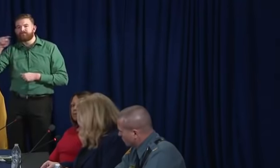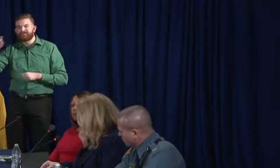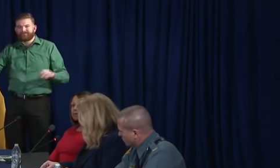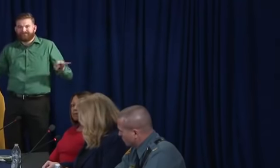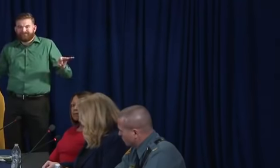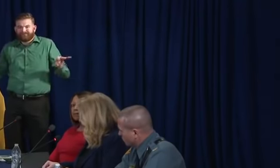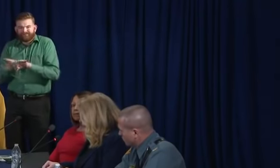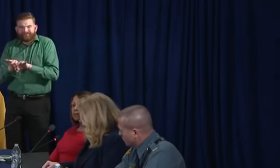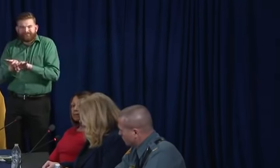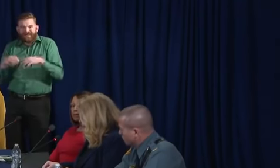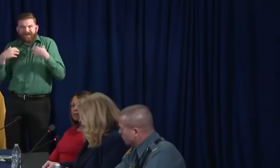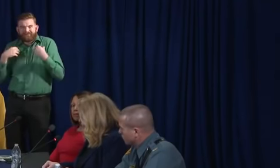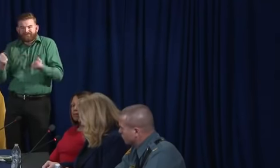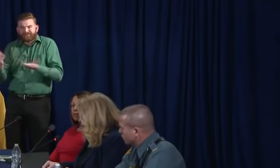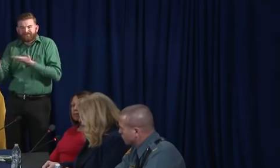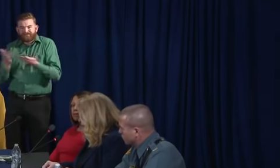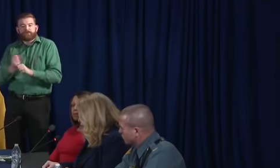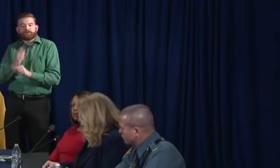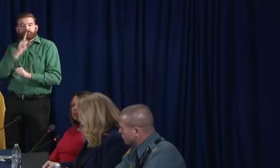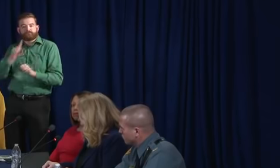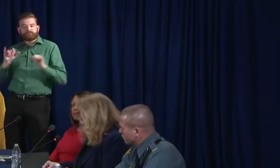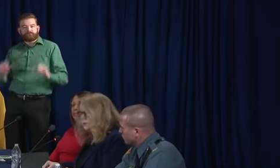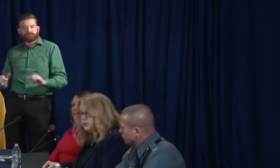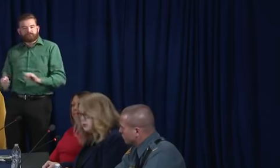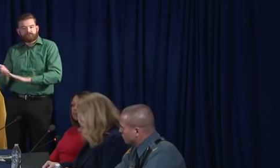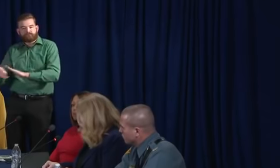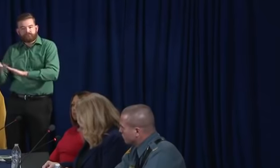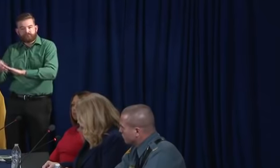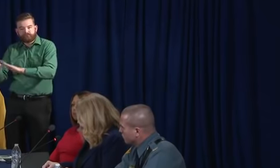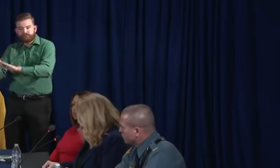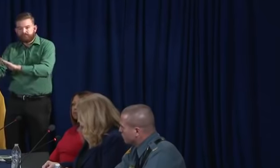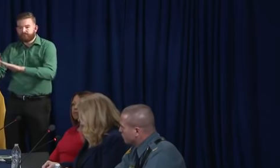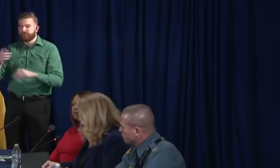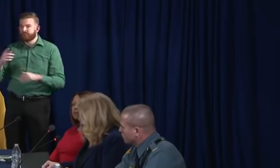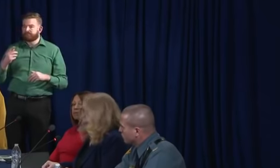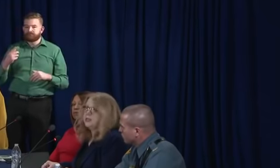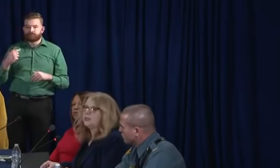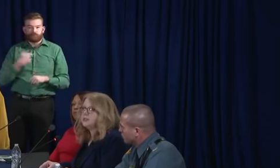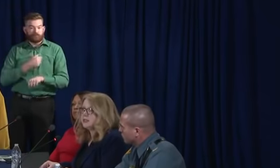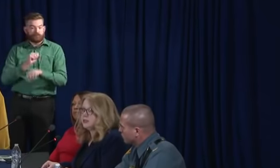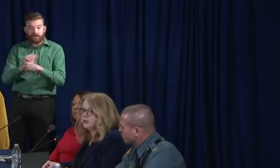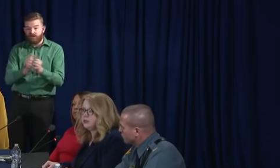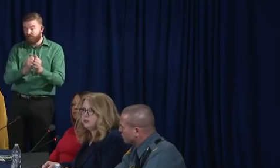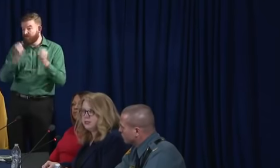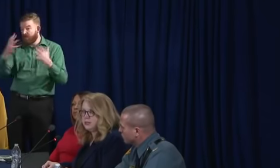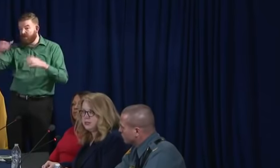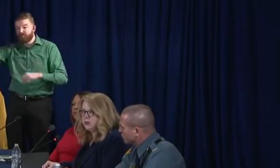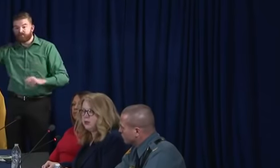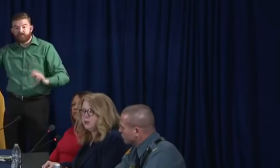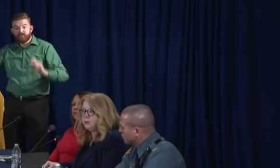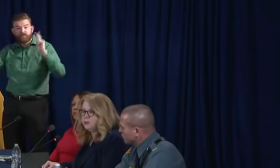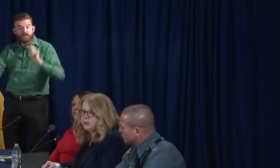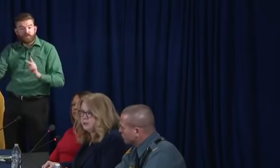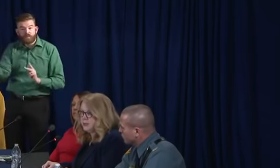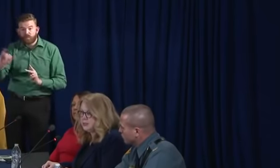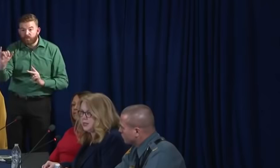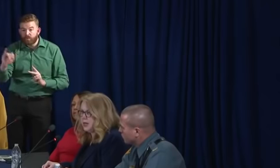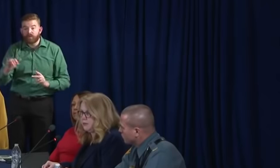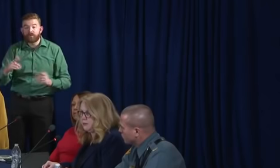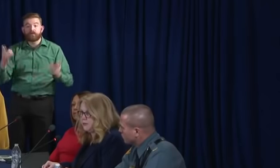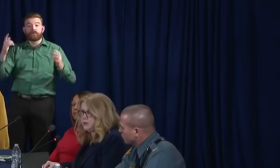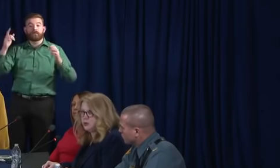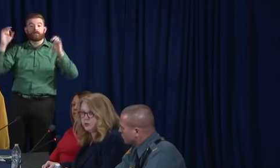Colonel Callahan and General Beal and others to make sure local emergency management is tracking these critical needs for our